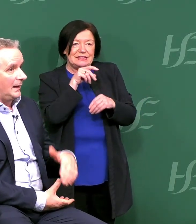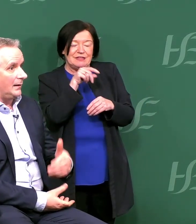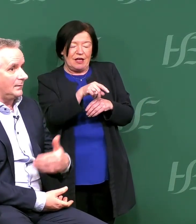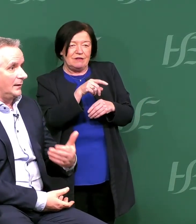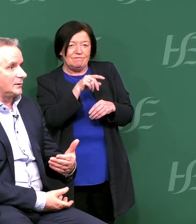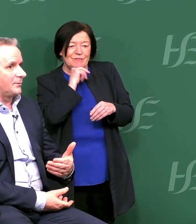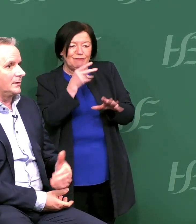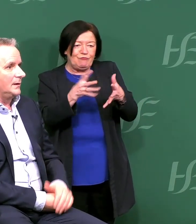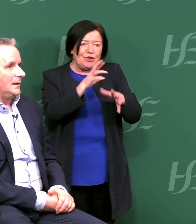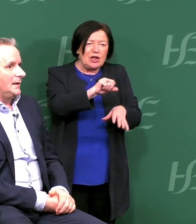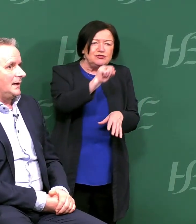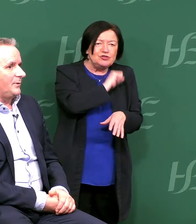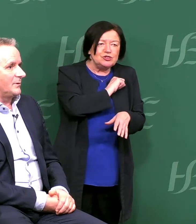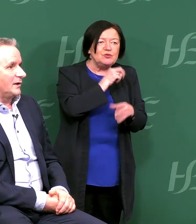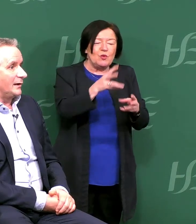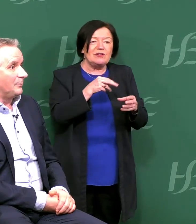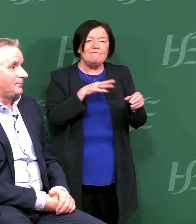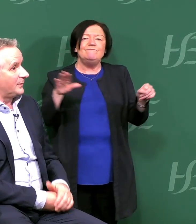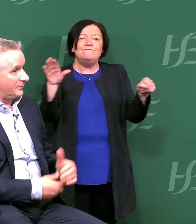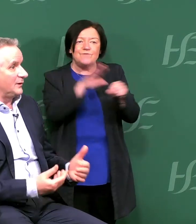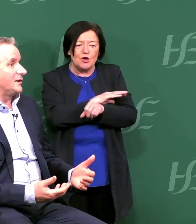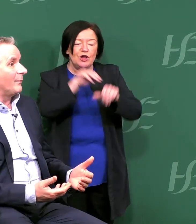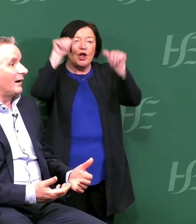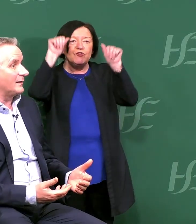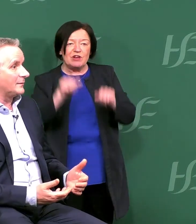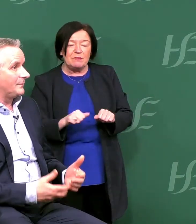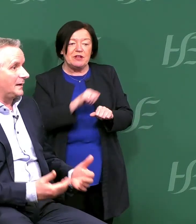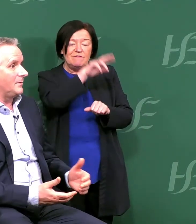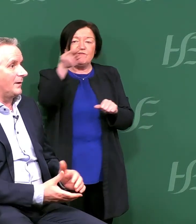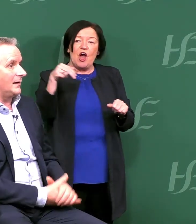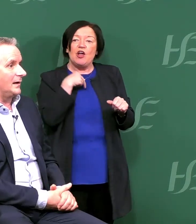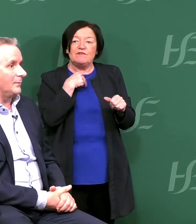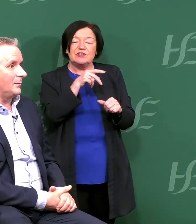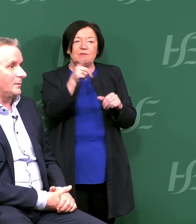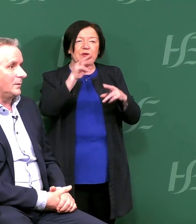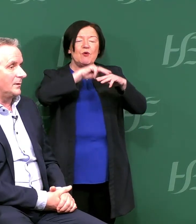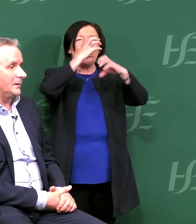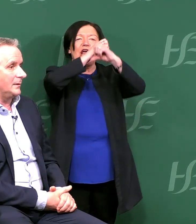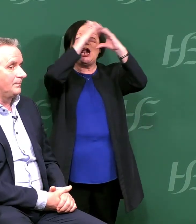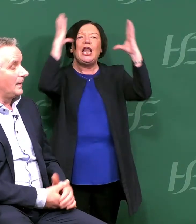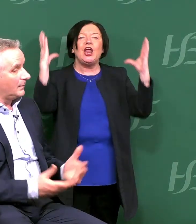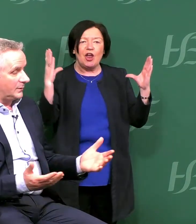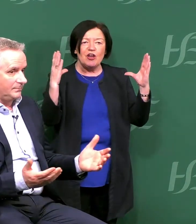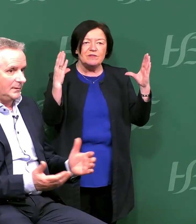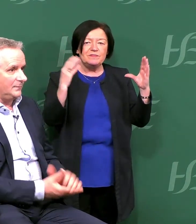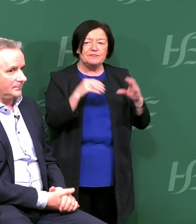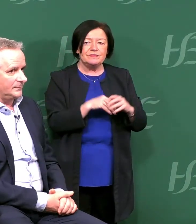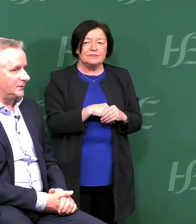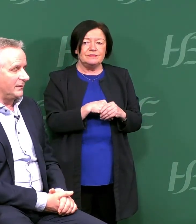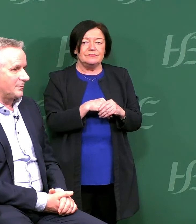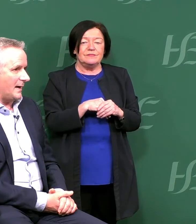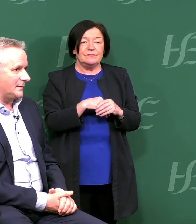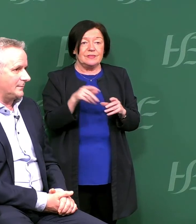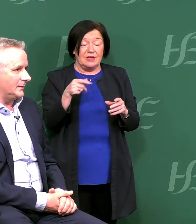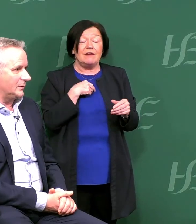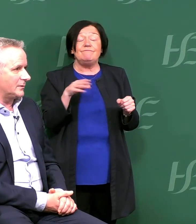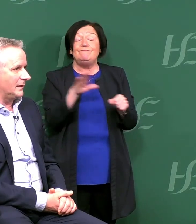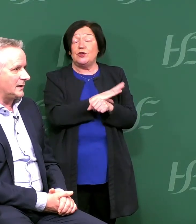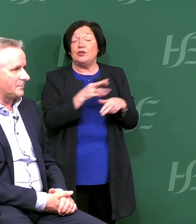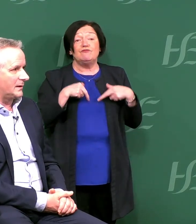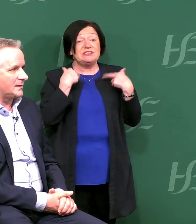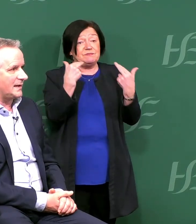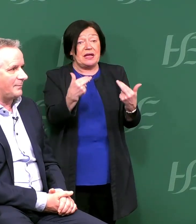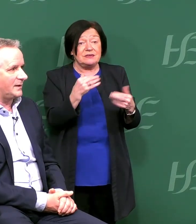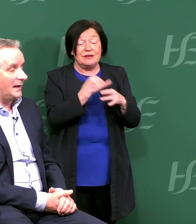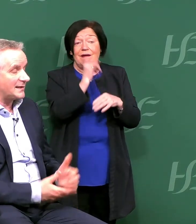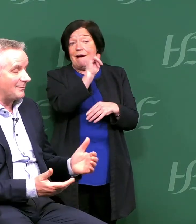it, not just for people signing up, but for us on the market, and to be very clear about what we're doing. But I fully respect an industrial